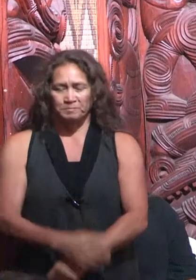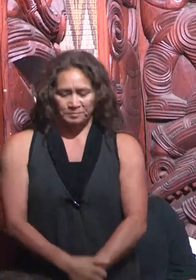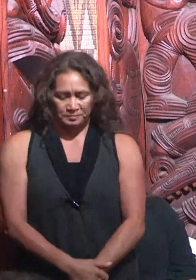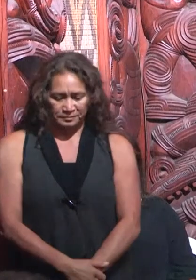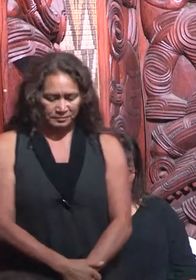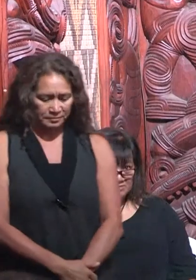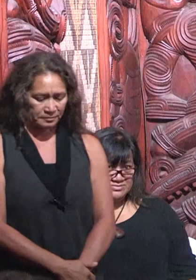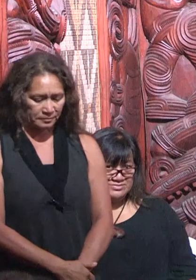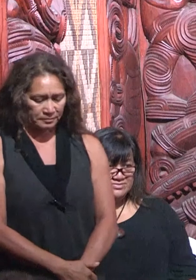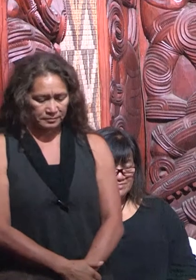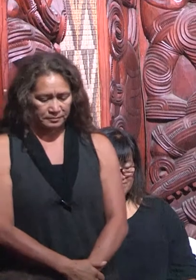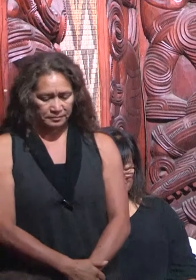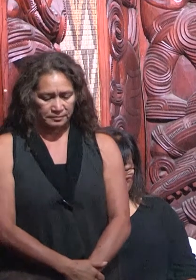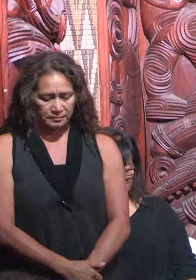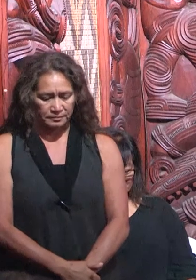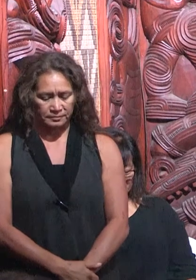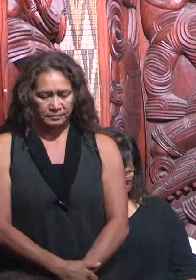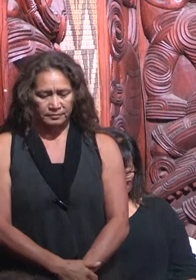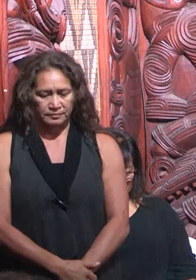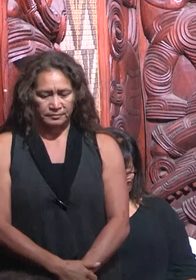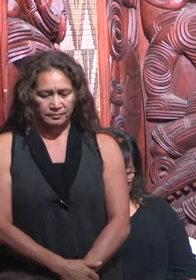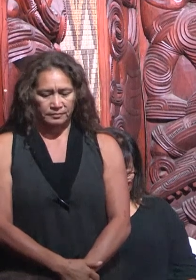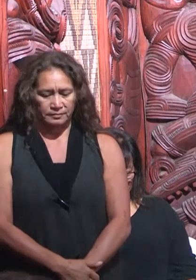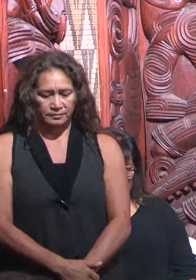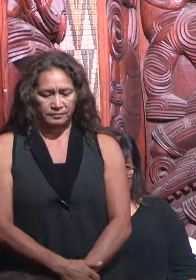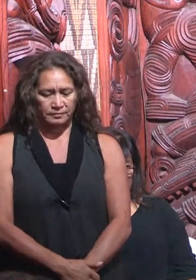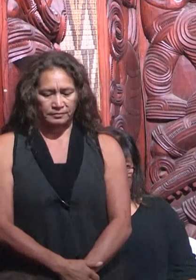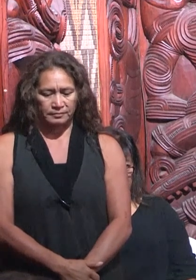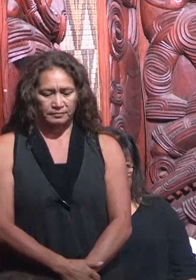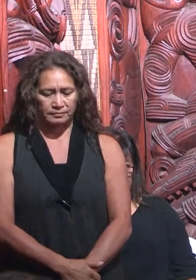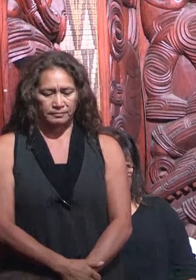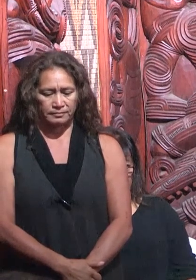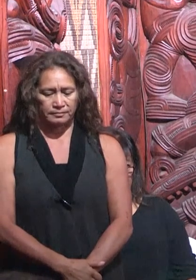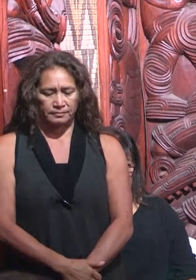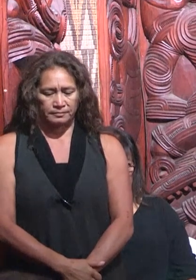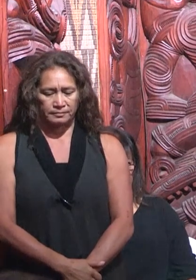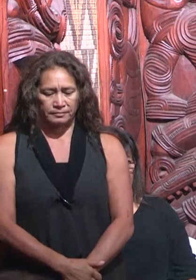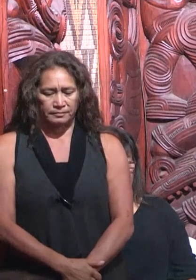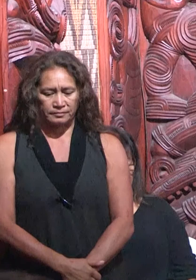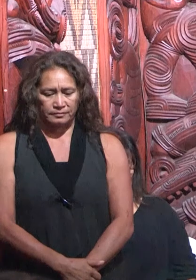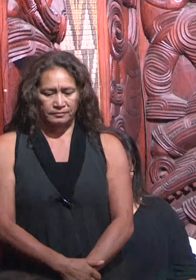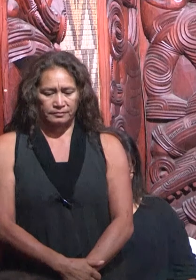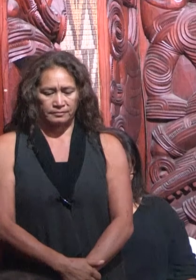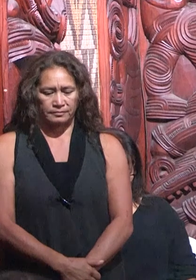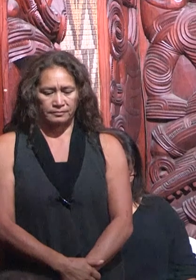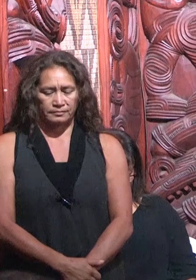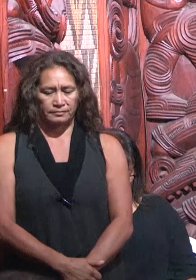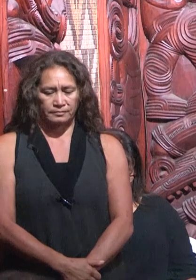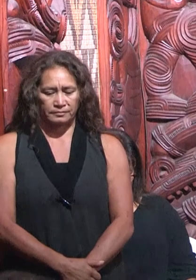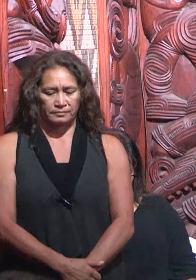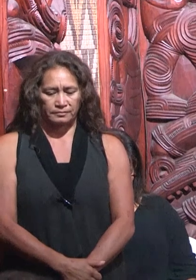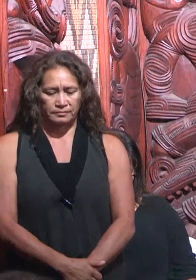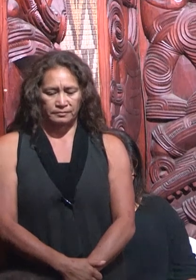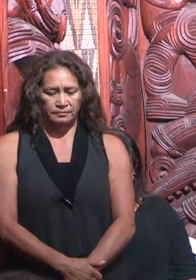I he potu koe ni ko Waitangi. Ke tukuhake aho mau whunua Aotearoa Nuu Sila ki he a Fiona.